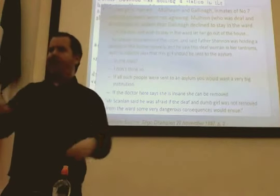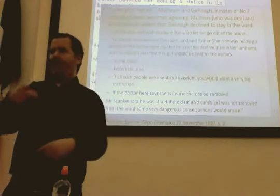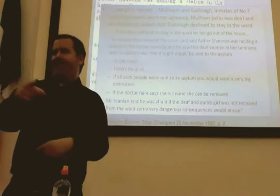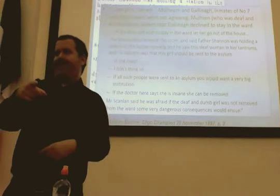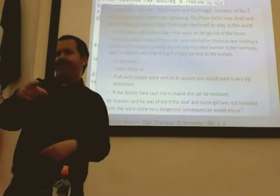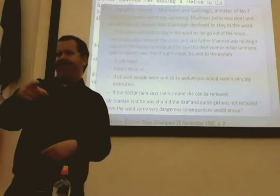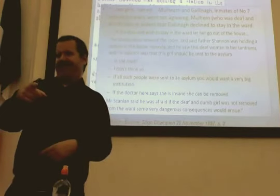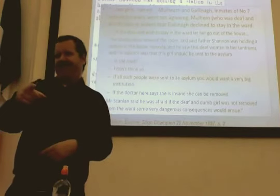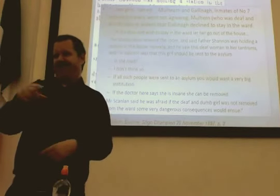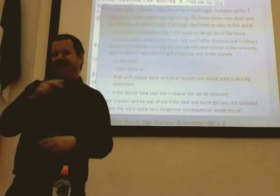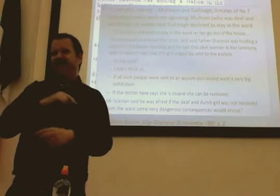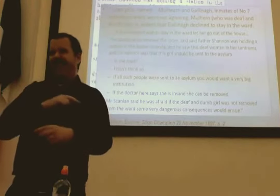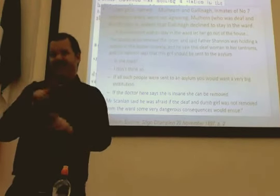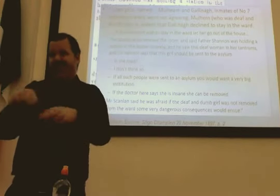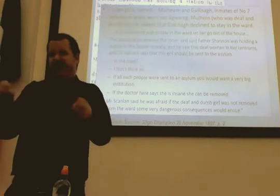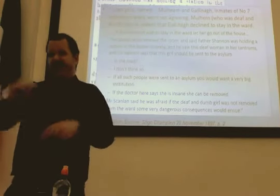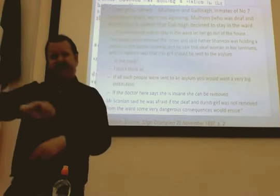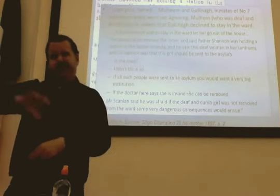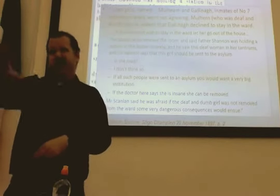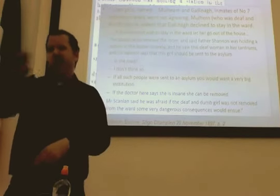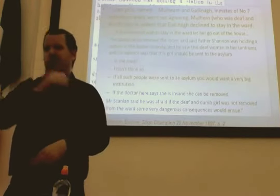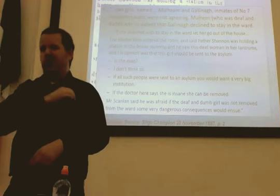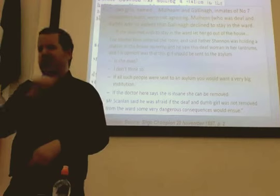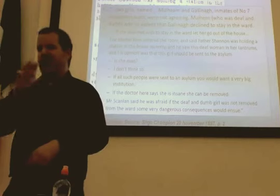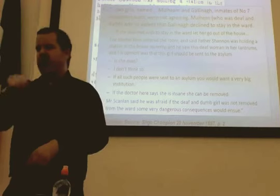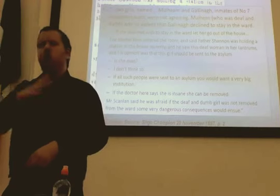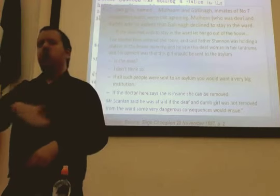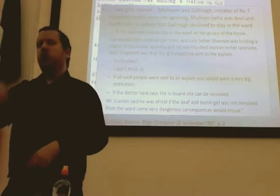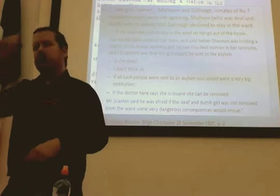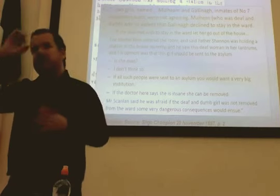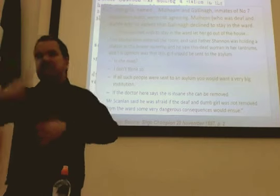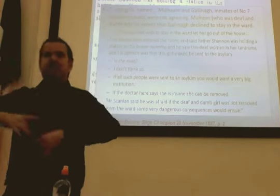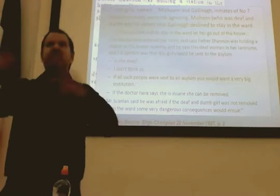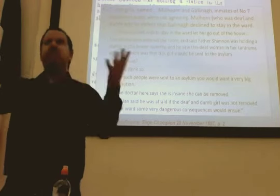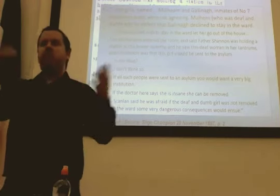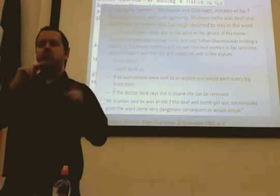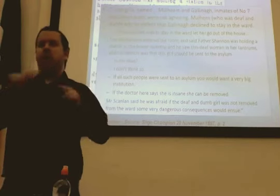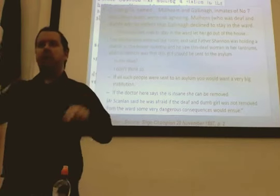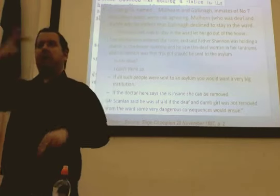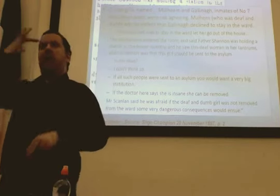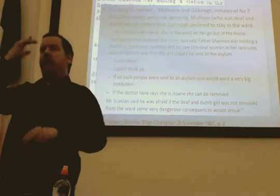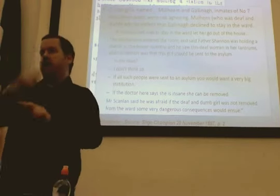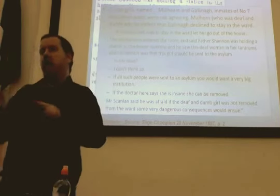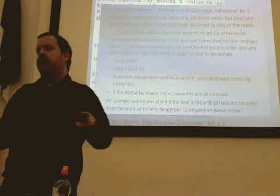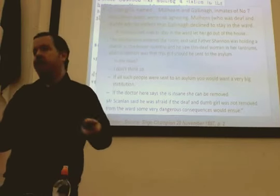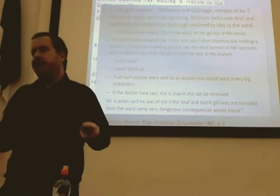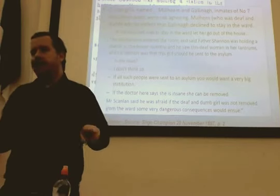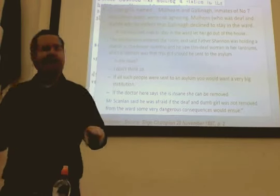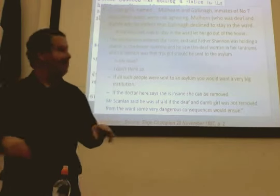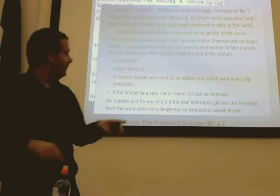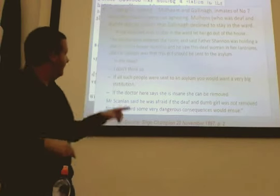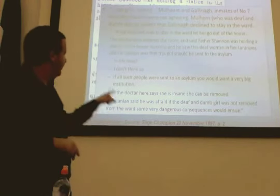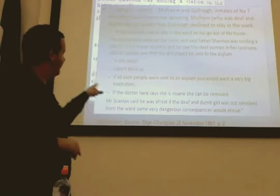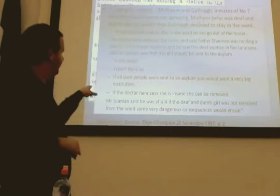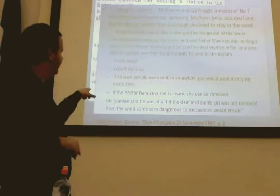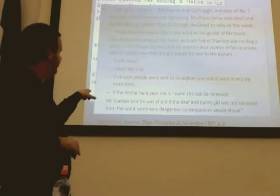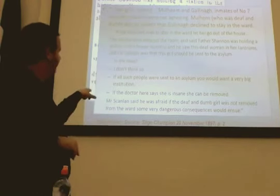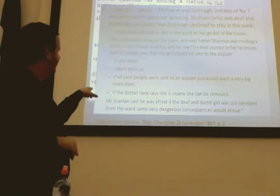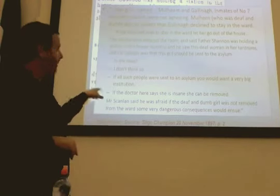But, like, you know, people were so, like, they can't just throw you into asylum for no reason. They didn't want the asylum to get overcrowded themselves. So they really had to assess whether she